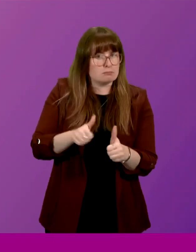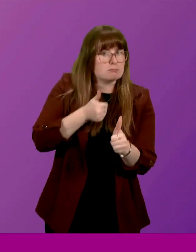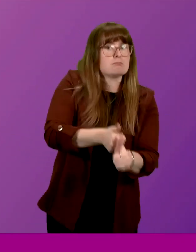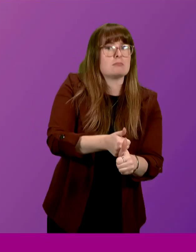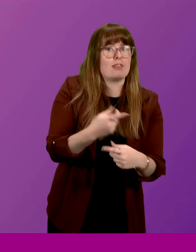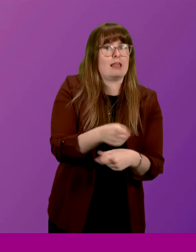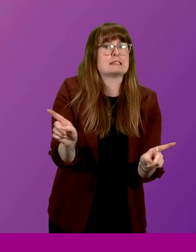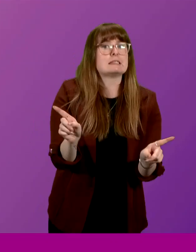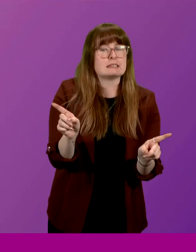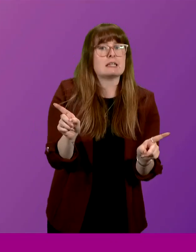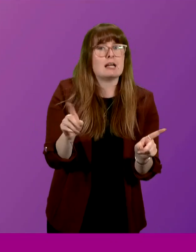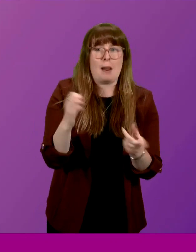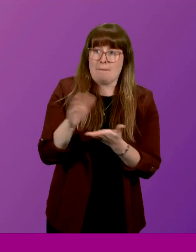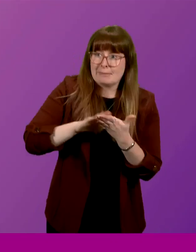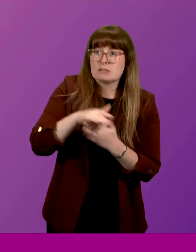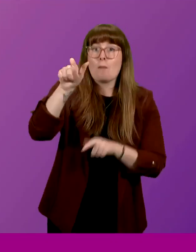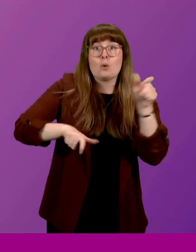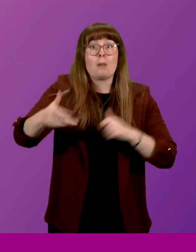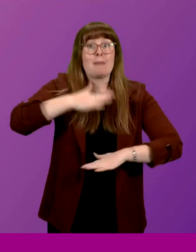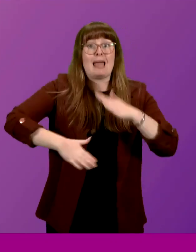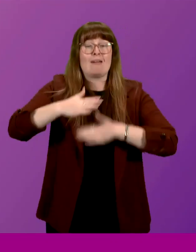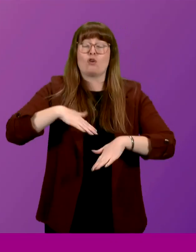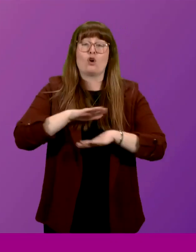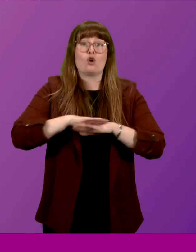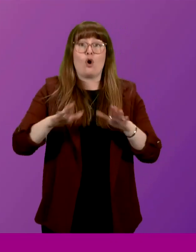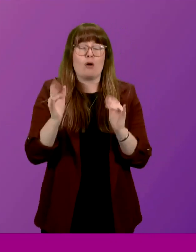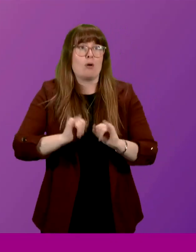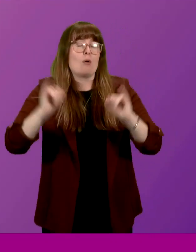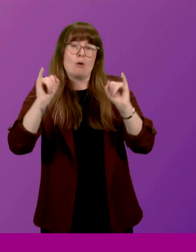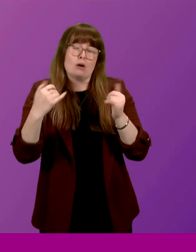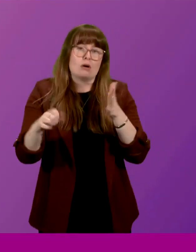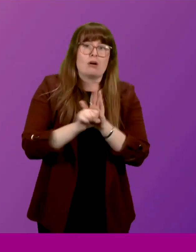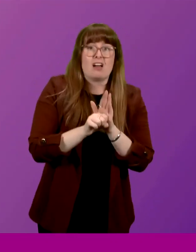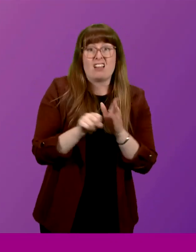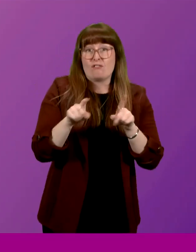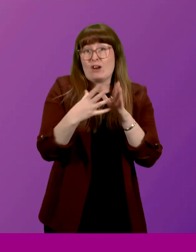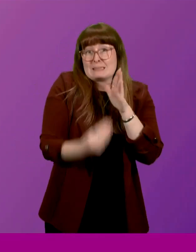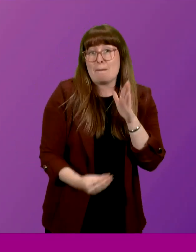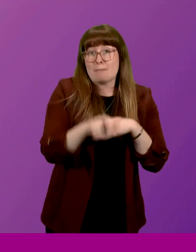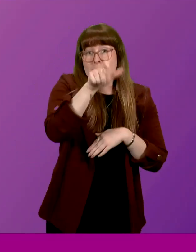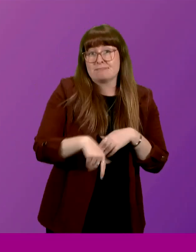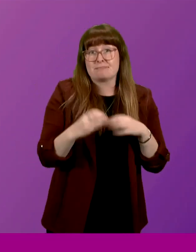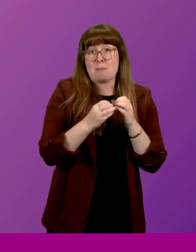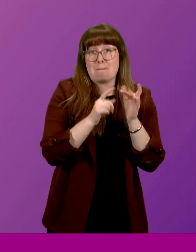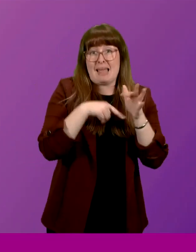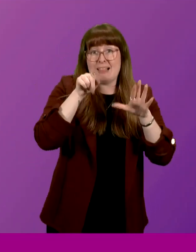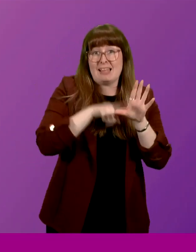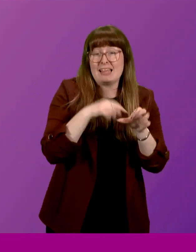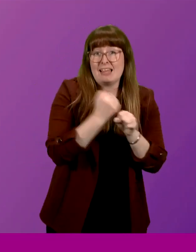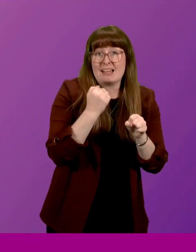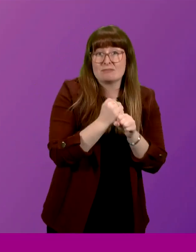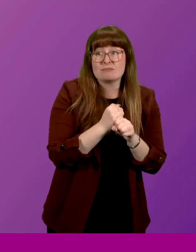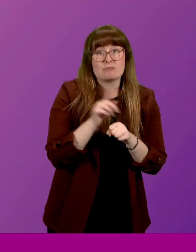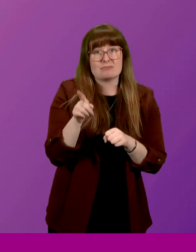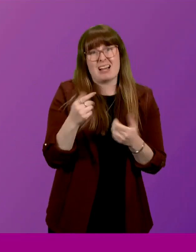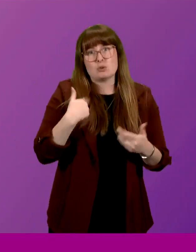measures of this type to ensure that pupil behaviour does not result in the tragedies like the loss of Bailey Gwyn, which is at the heart of Mr Kerr's